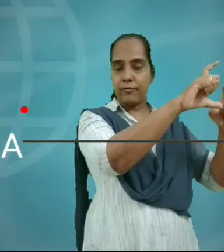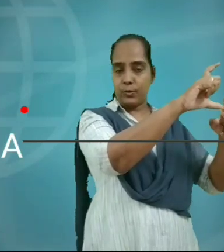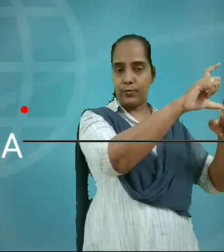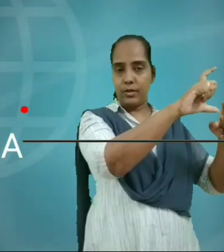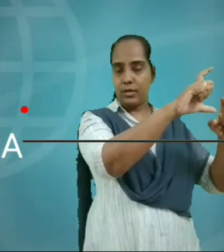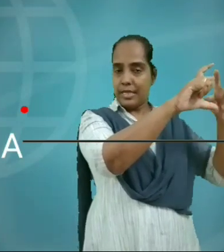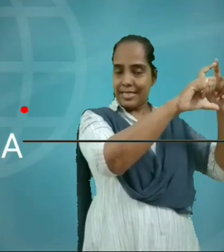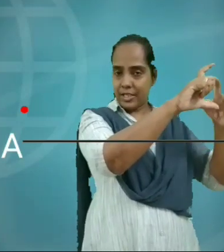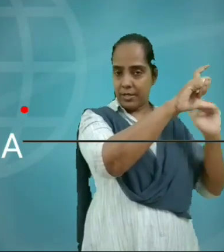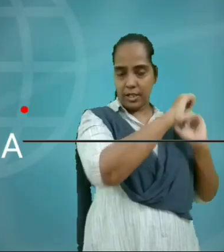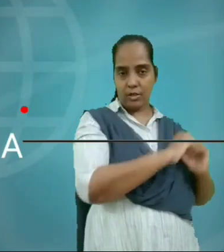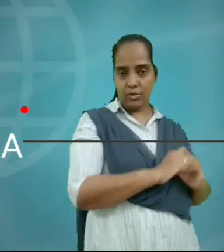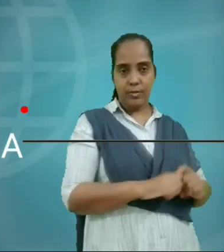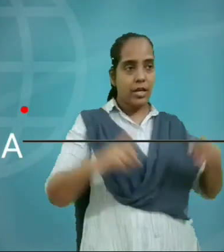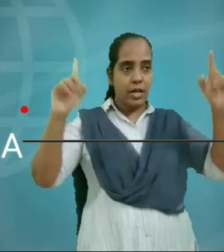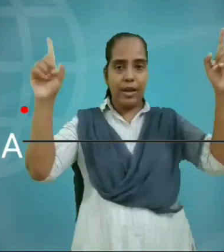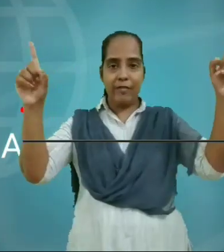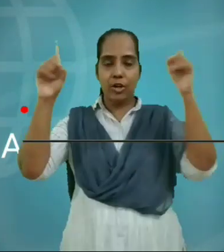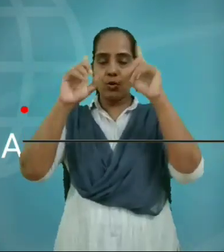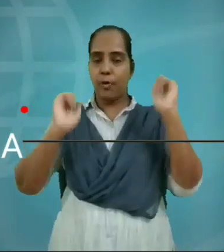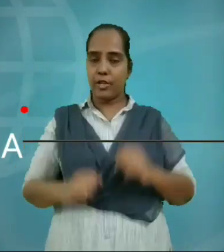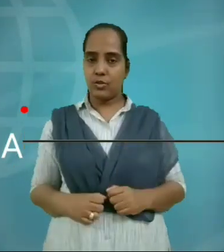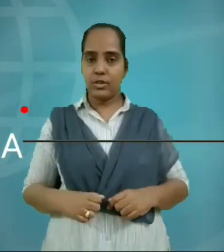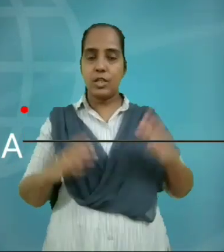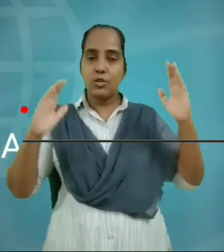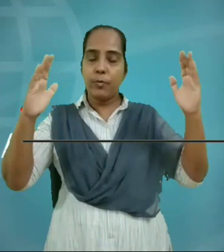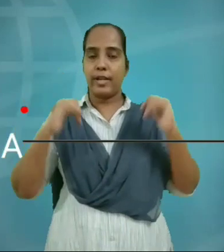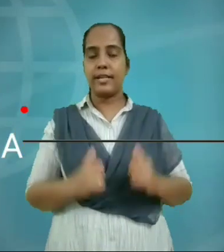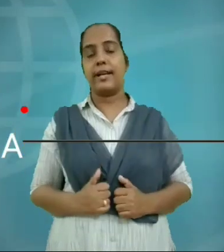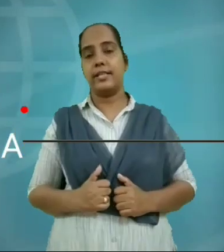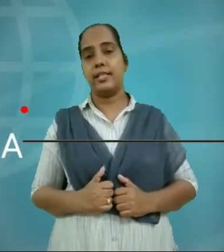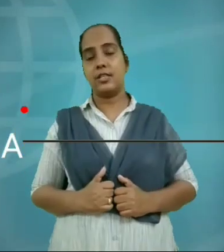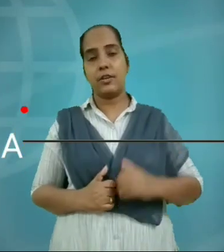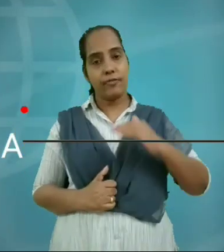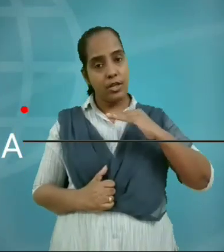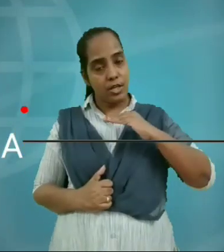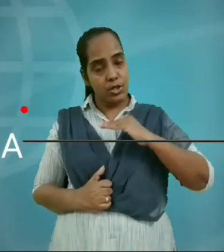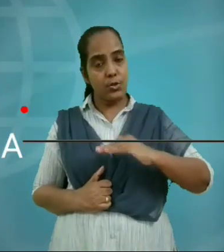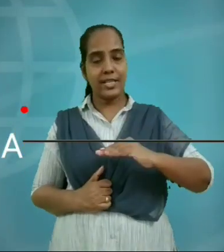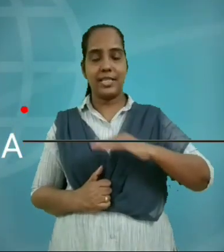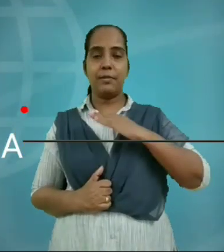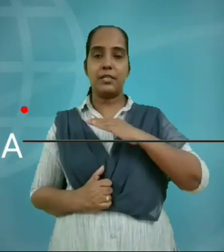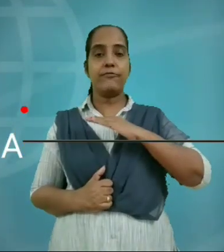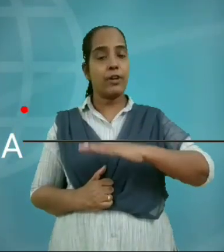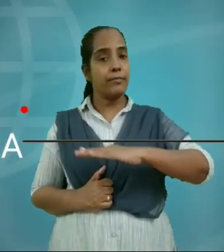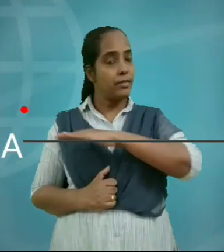2 cm here also. Now I have got 2 points. These 2 points are at a distance of 2 cm from